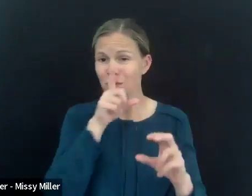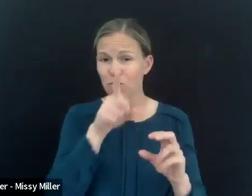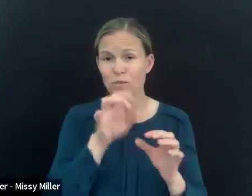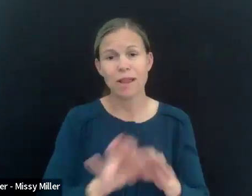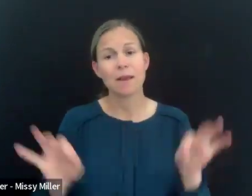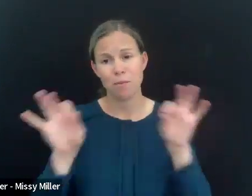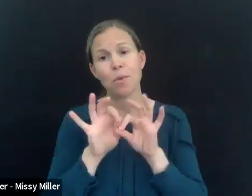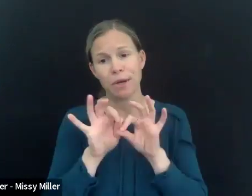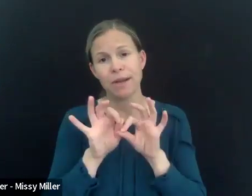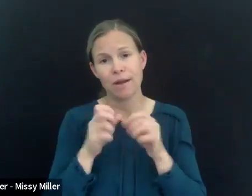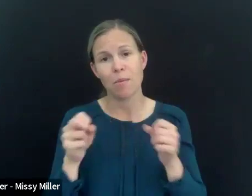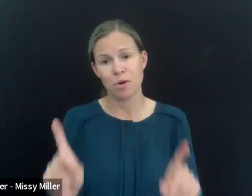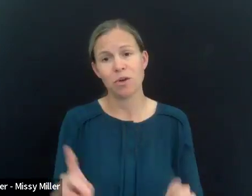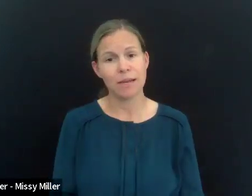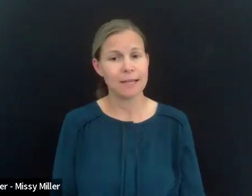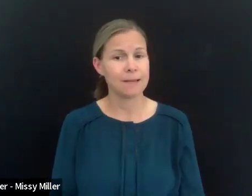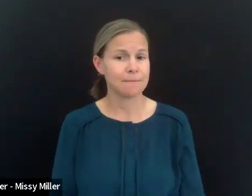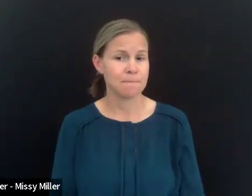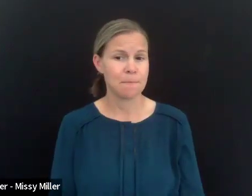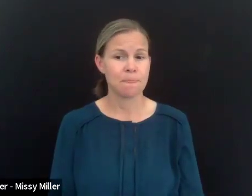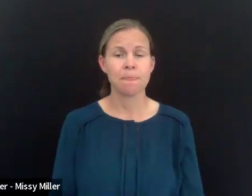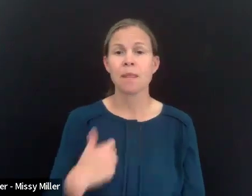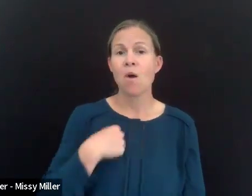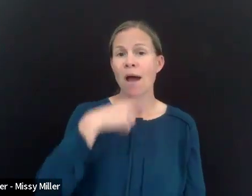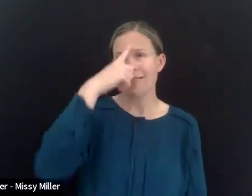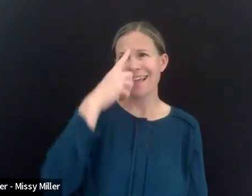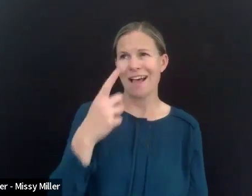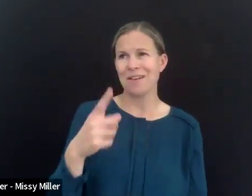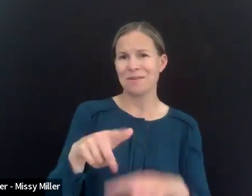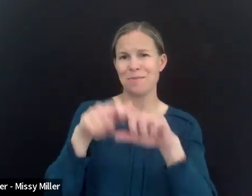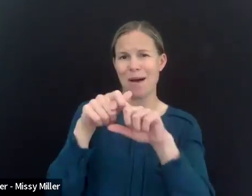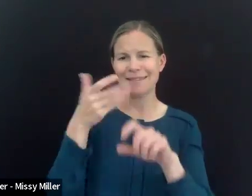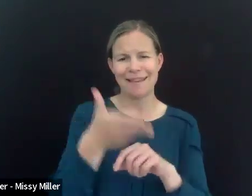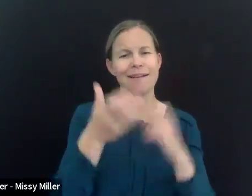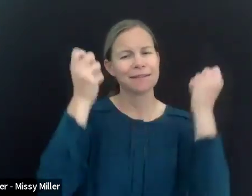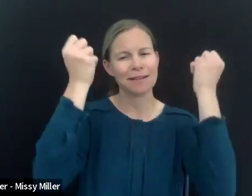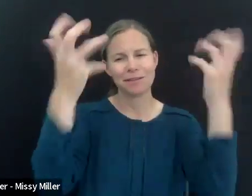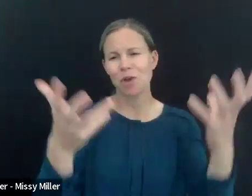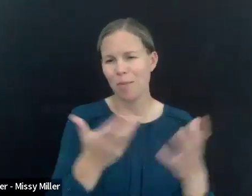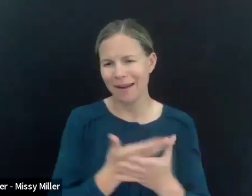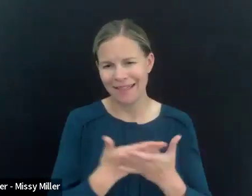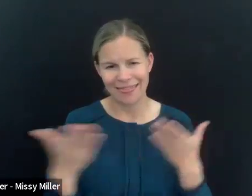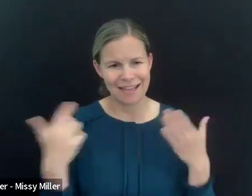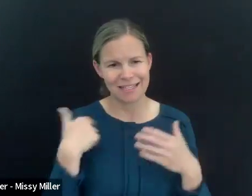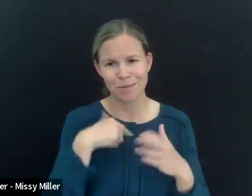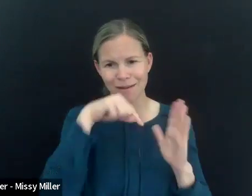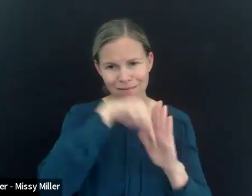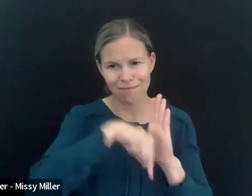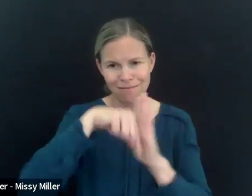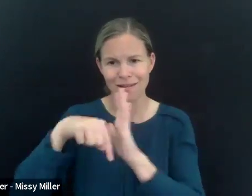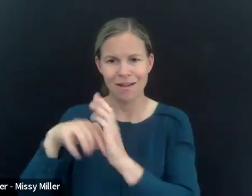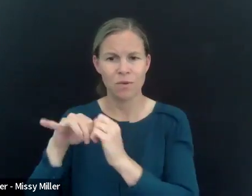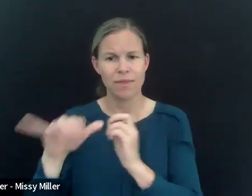significant opportunity. I think I'll pause there because there's so many places that we could get into the weeds, but if you do have